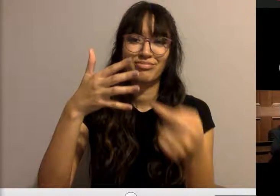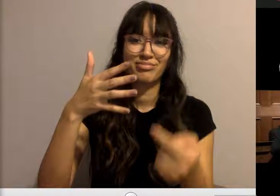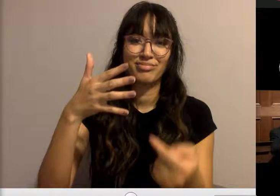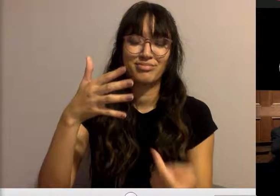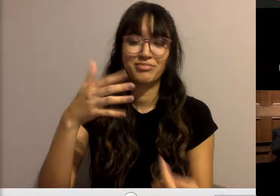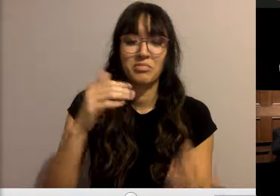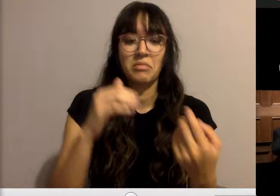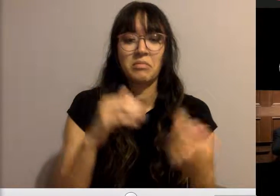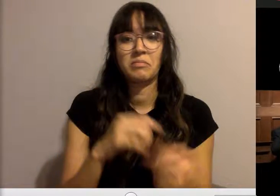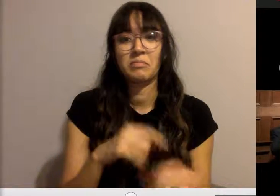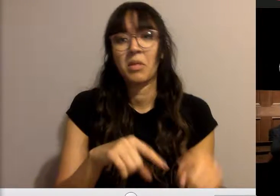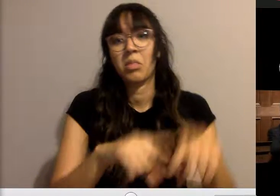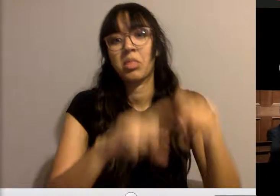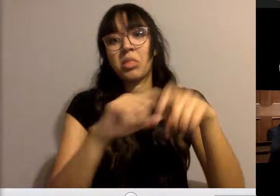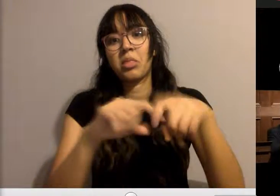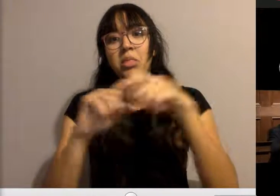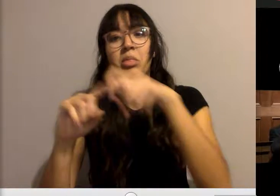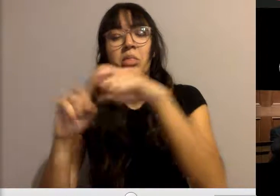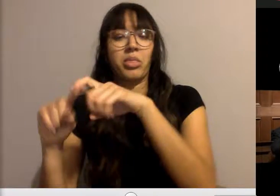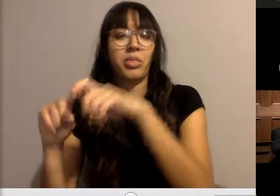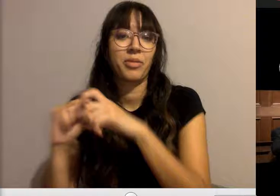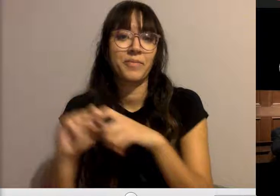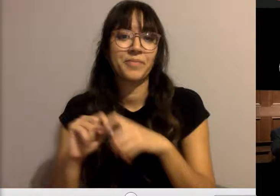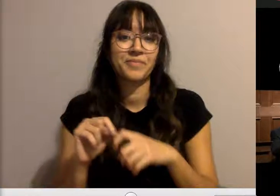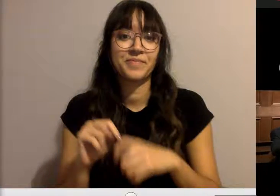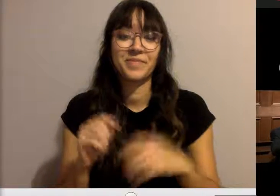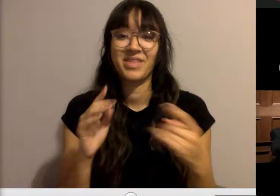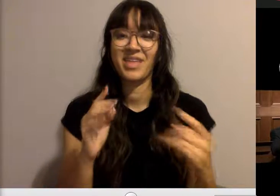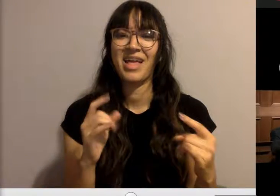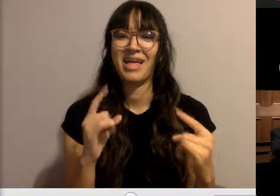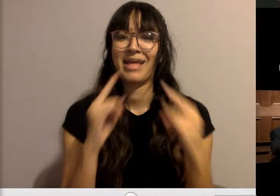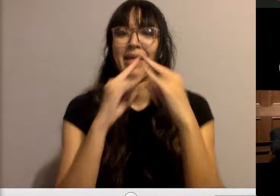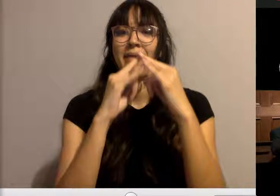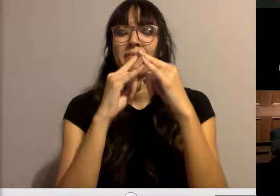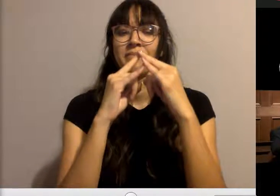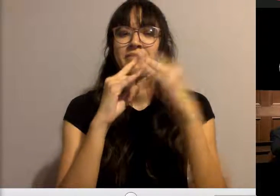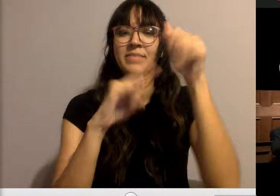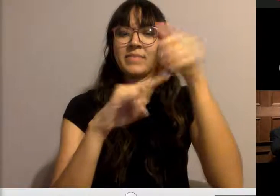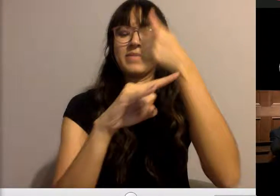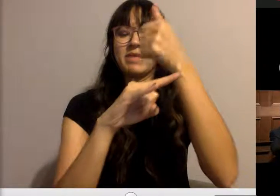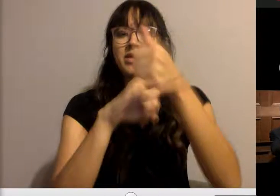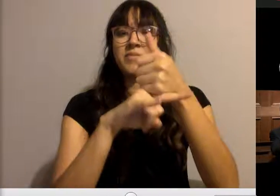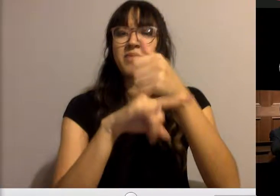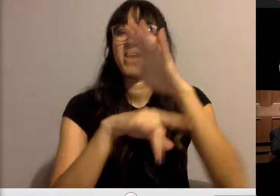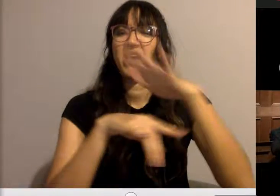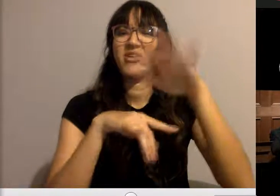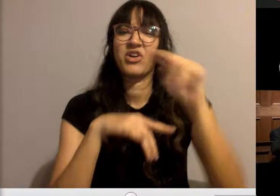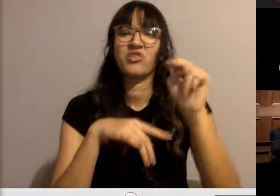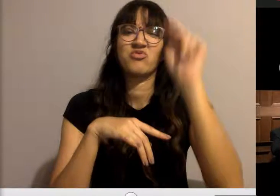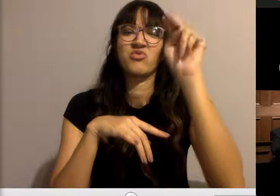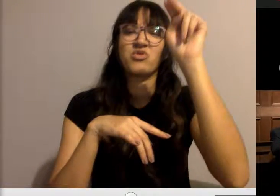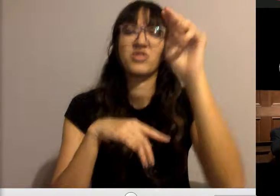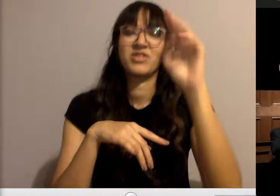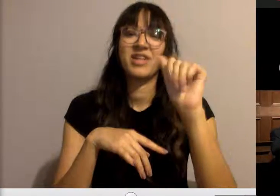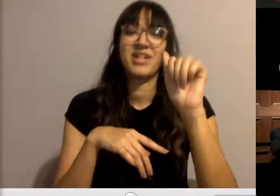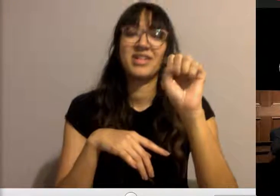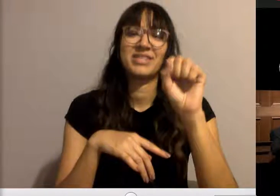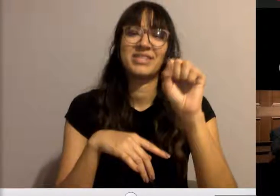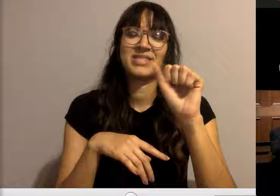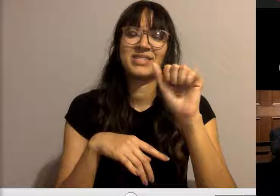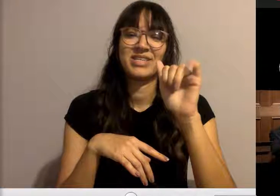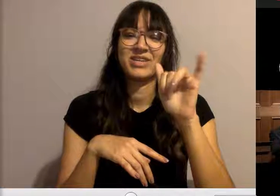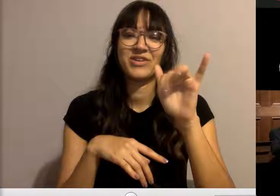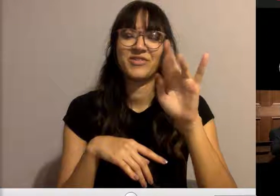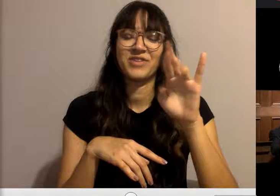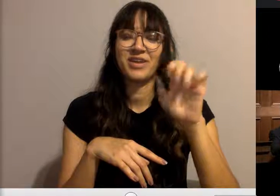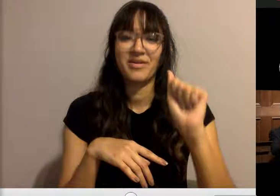at that time. A camp was set up in Amur, that is northern Syria. They desolated its people. Its land was like